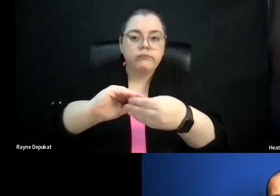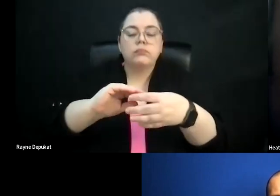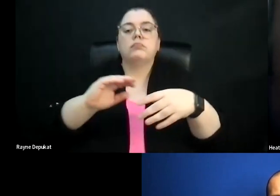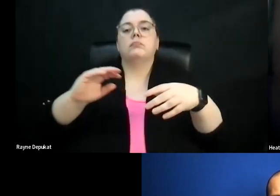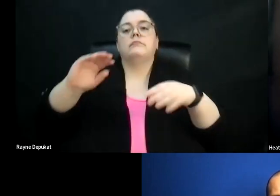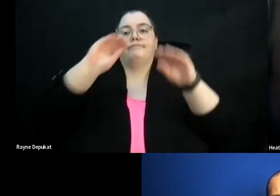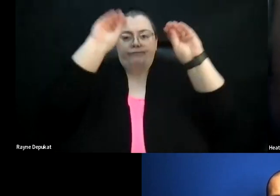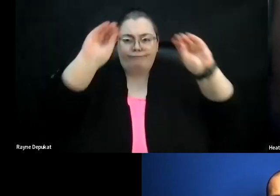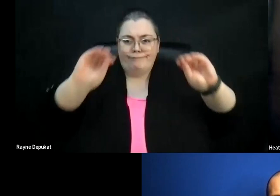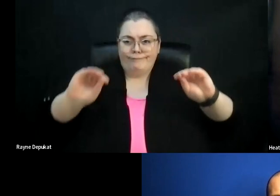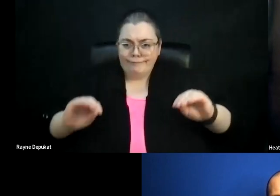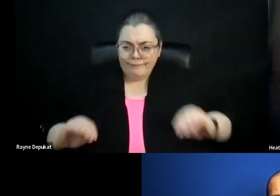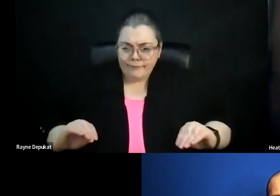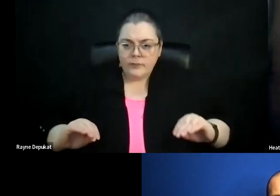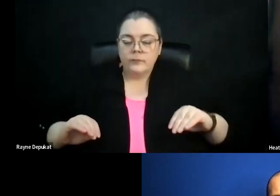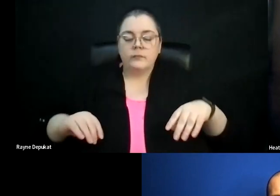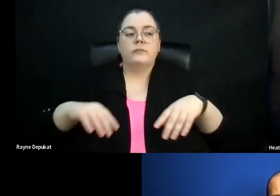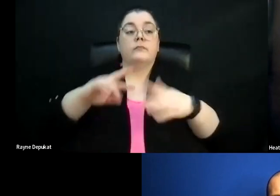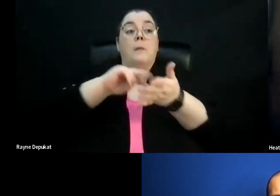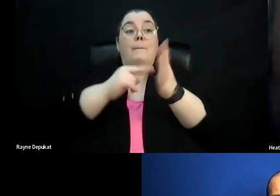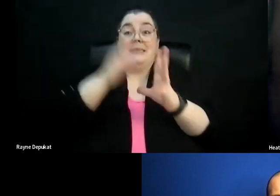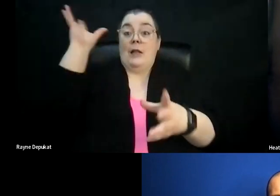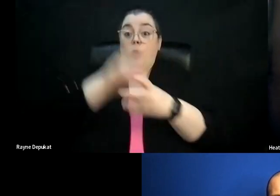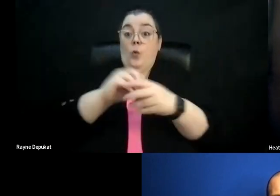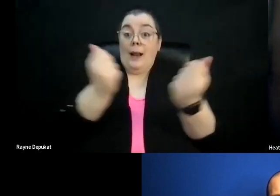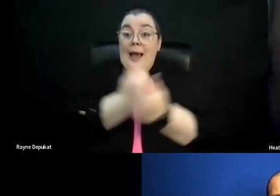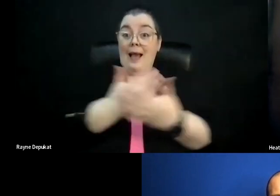And this was a comprehensive collection of data.